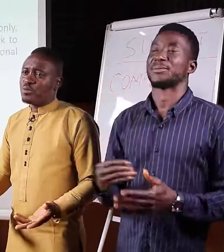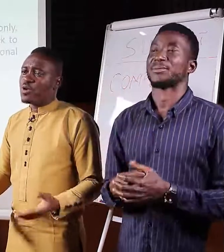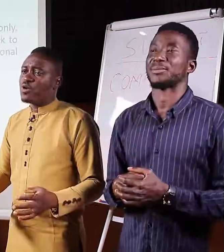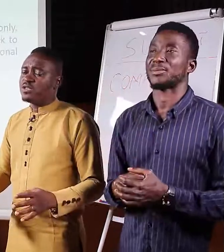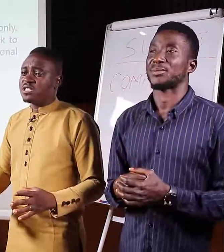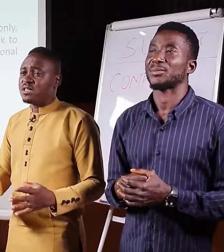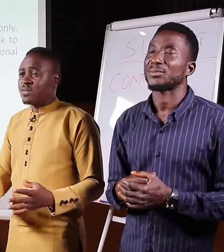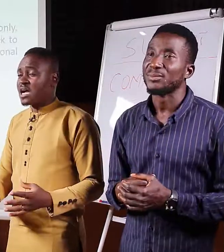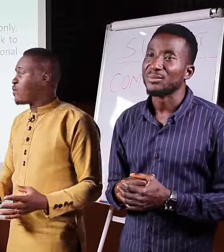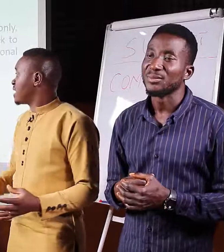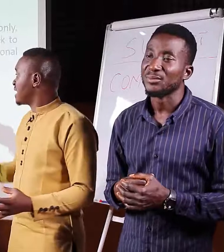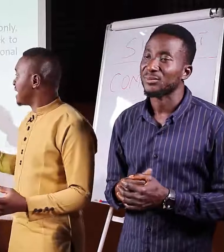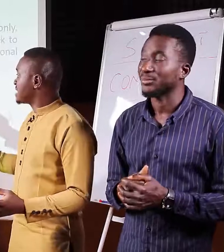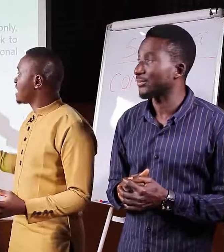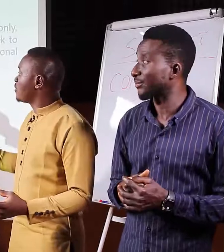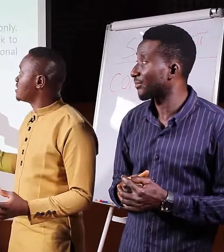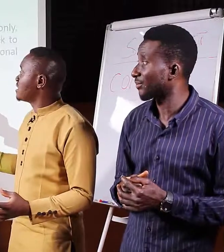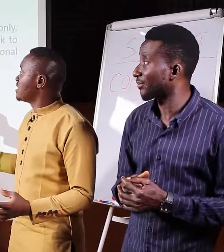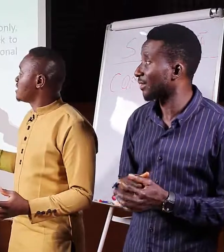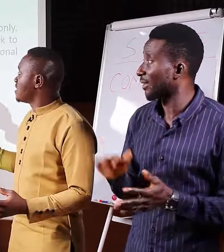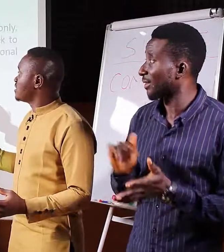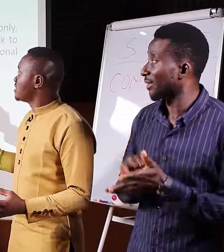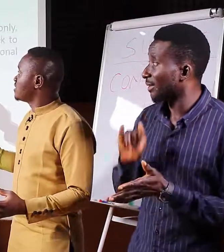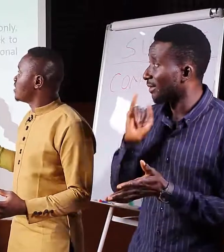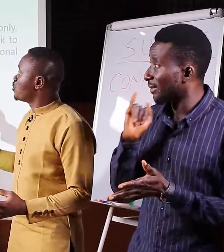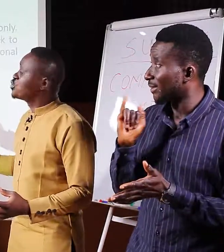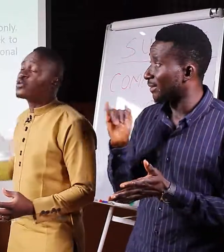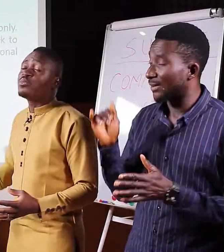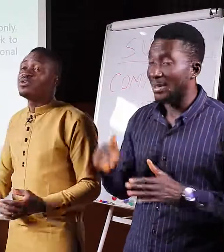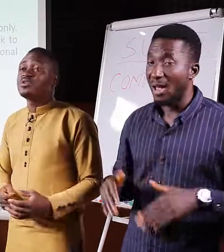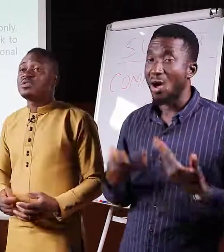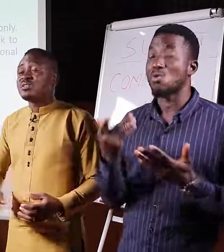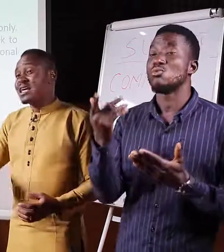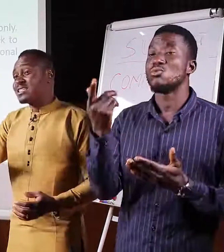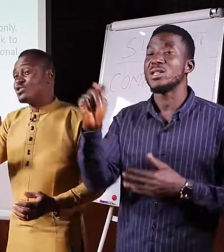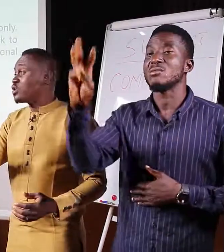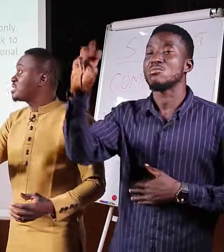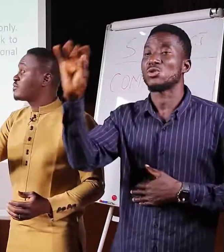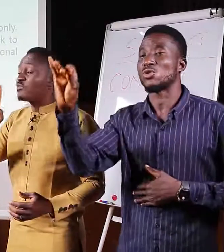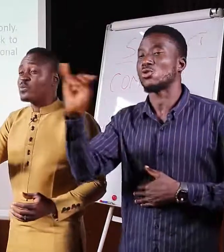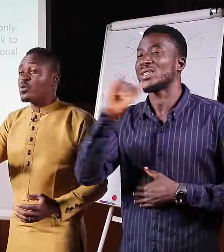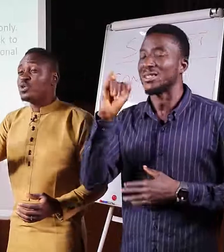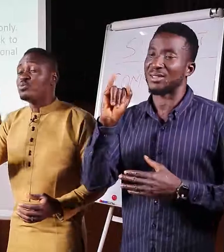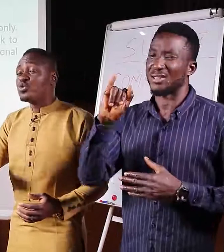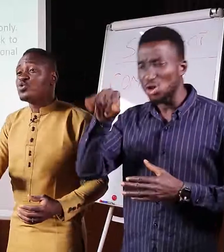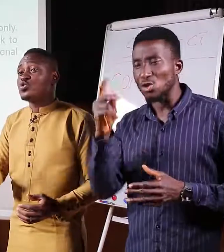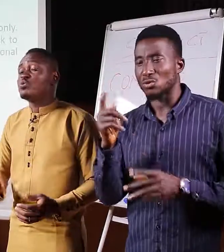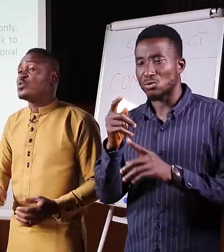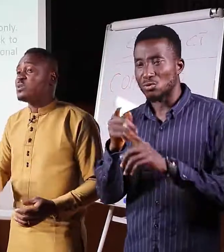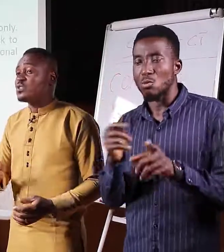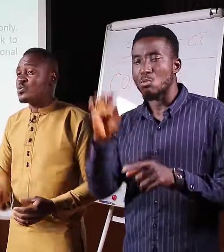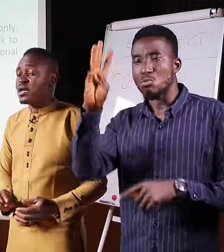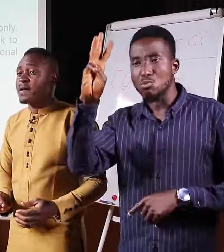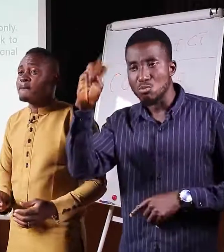show, but all we see the black and white. That is how the monochrome monitor is. That's just from the word mono.